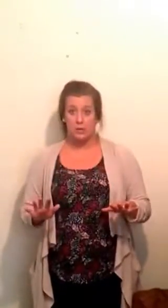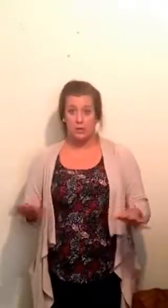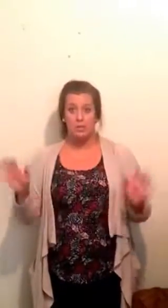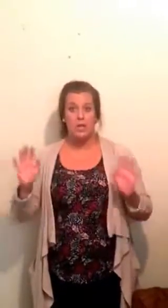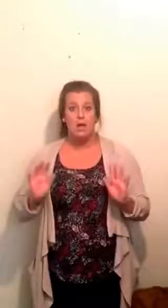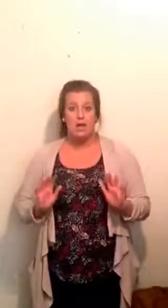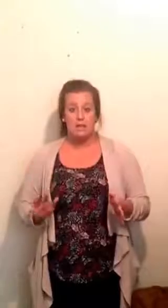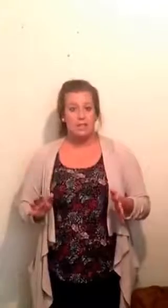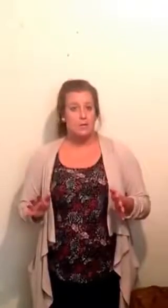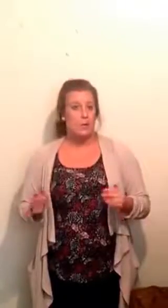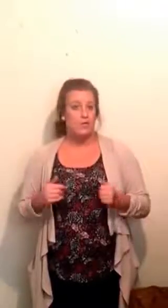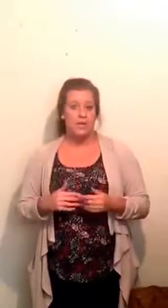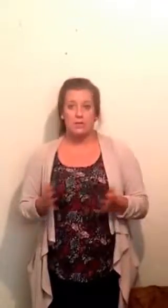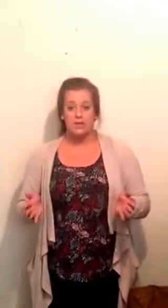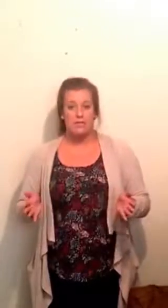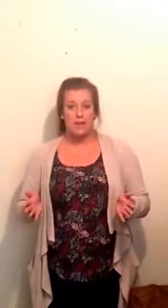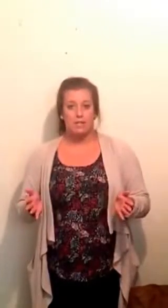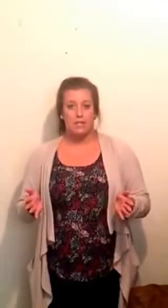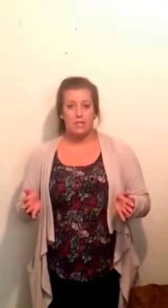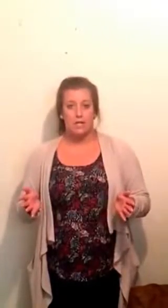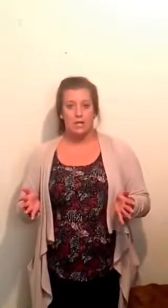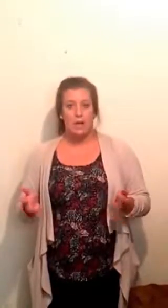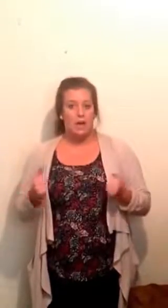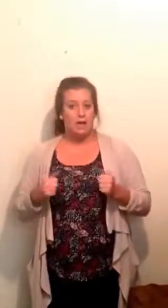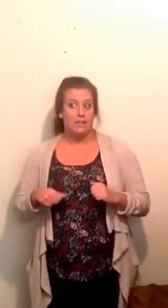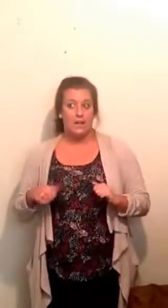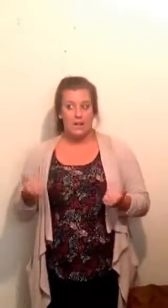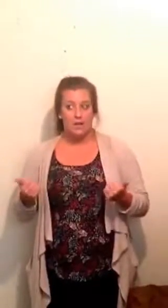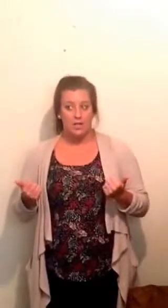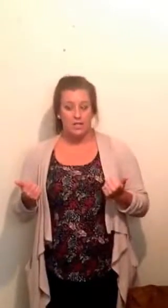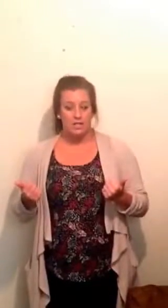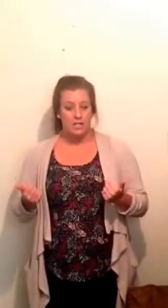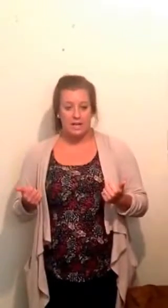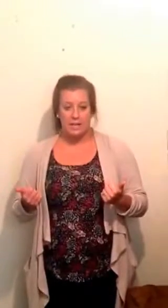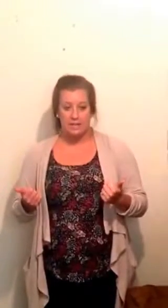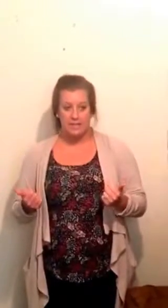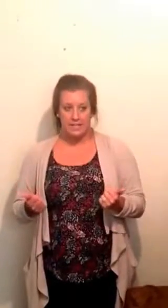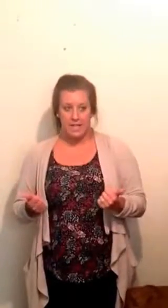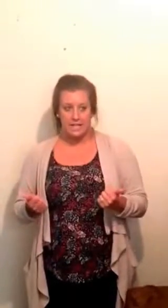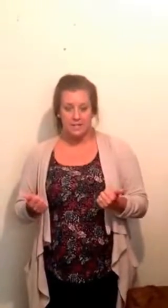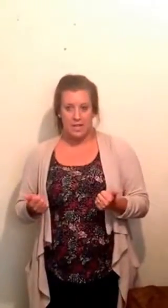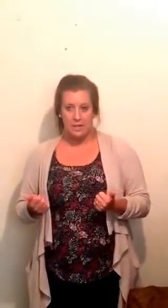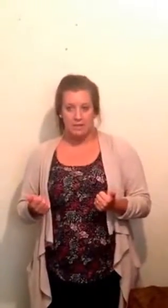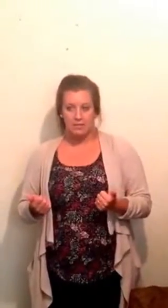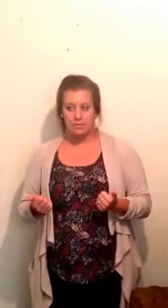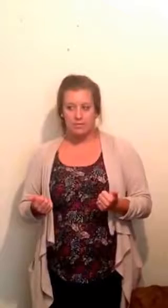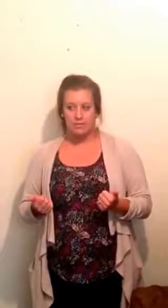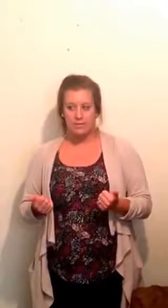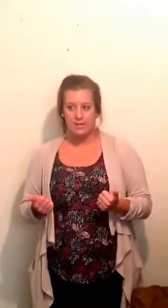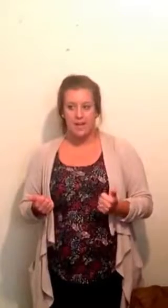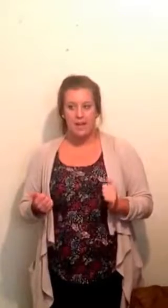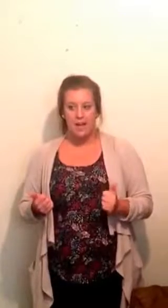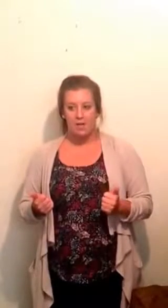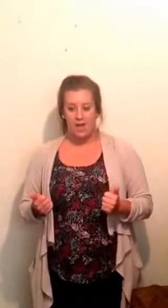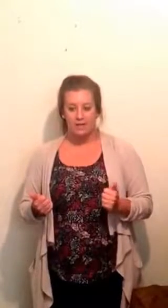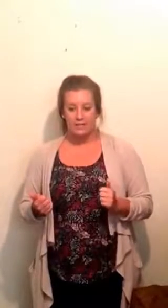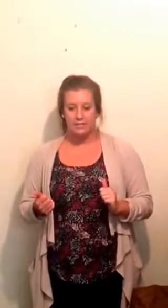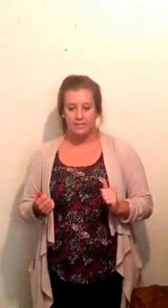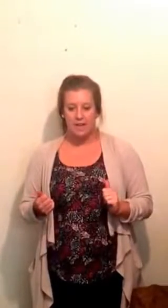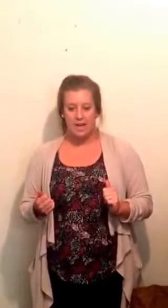groups. You listen to both videos and fill out the T-chart. Are there any questions? Can I clarify the task for anyone? Okay, go ahead and